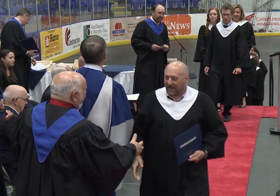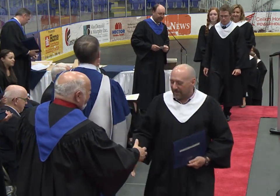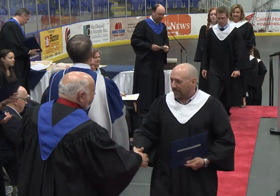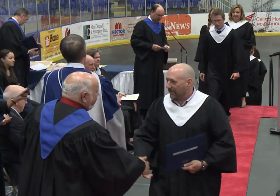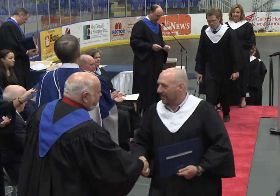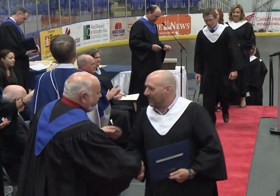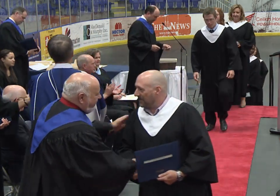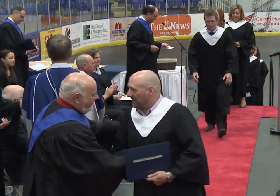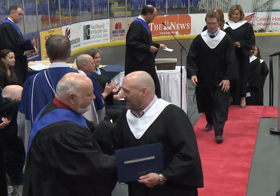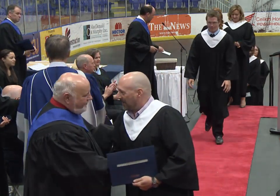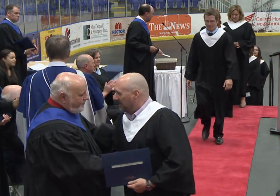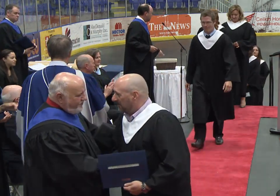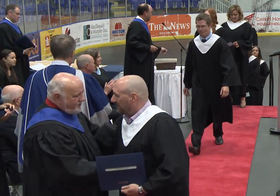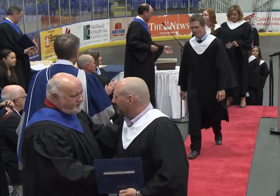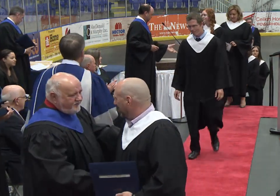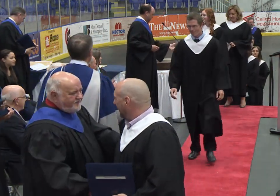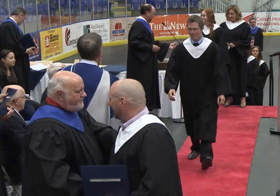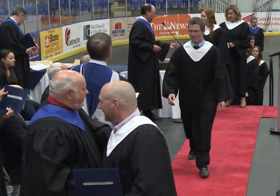Brendan Duff.